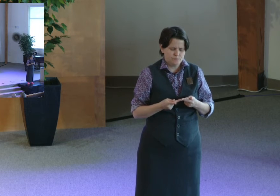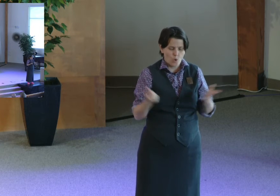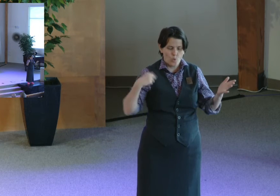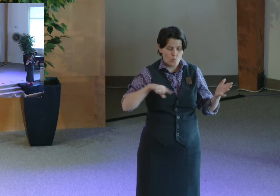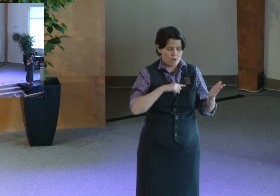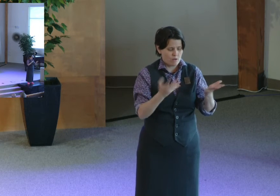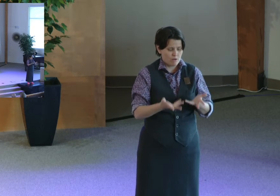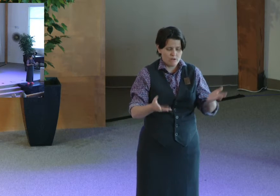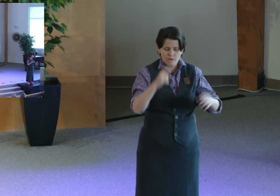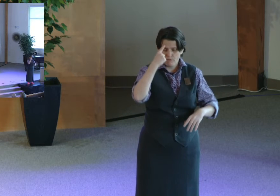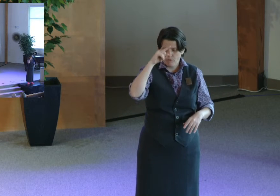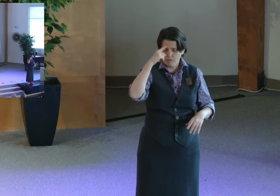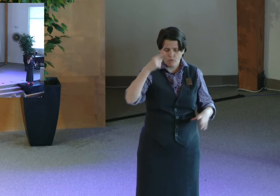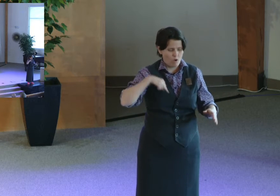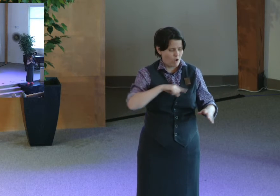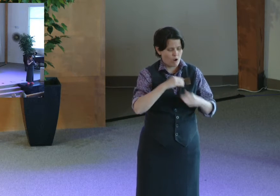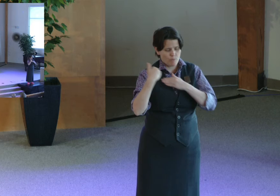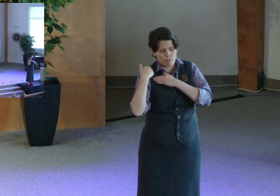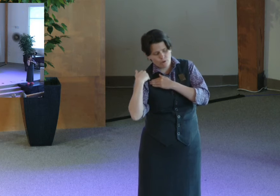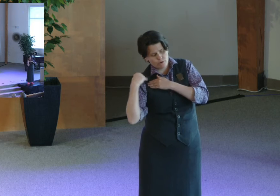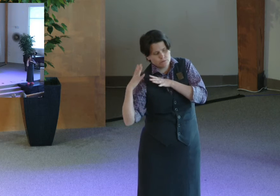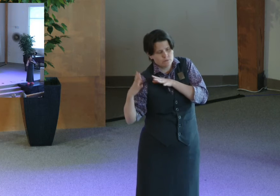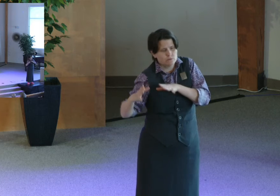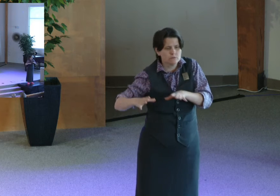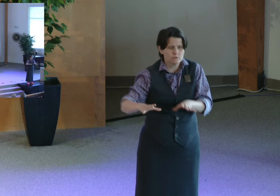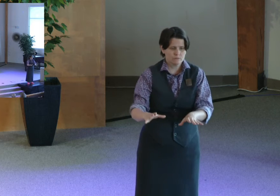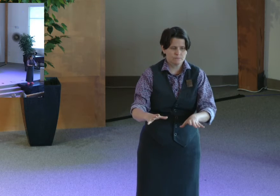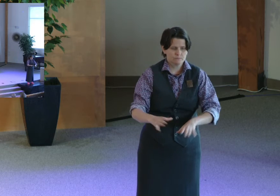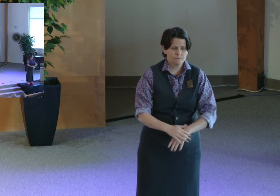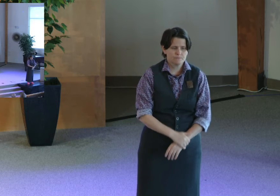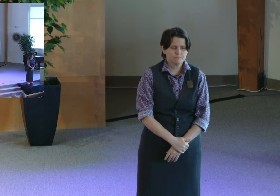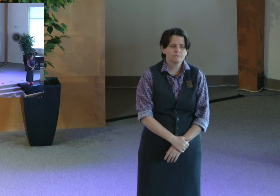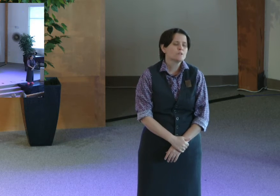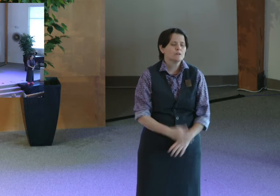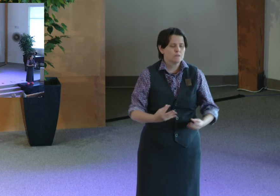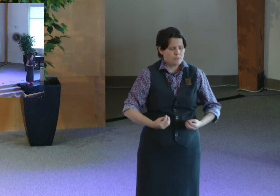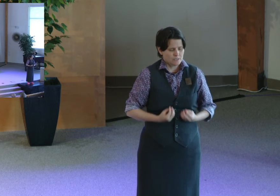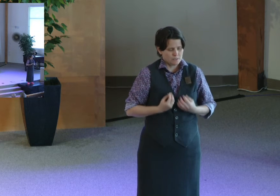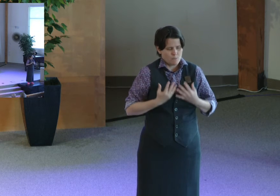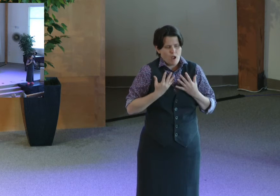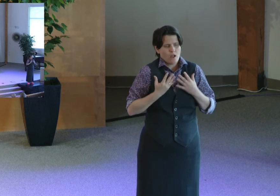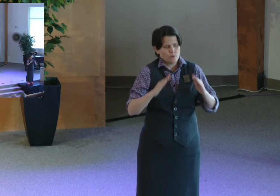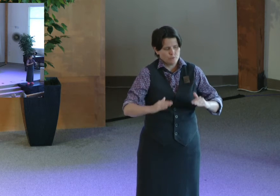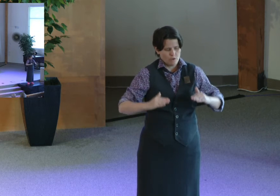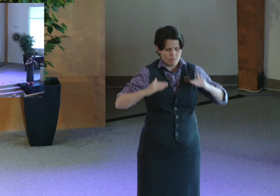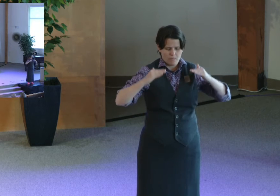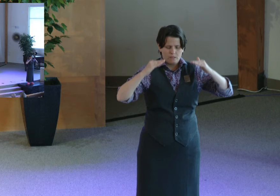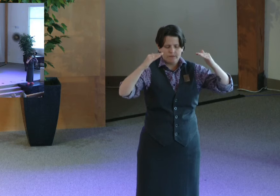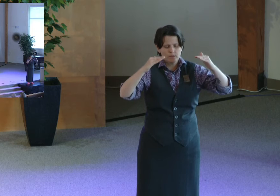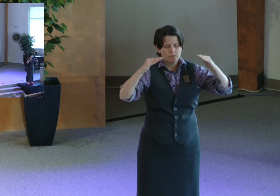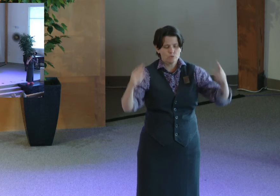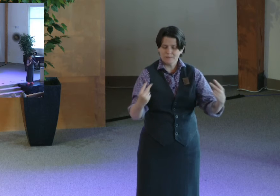be inspired, to be uplifted, to be seen, to be accepted exactly where we